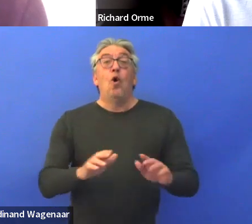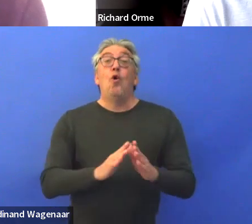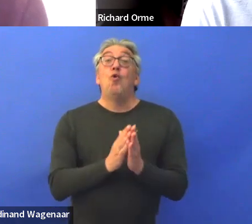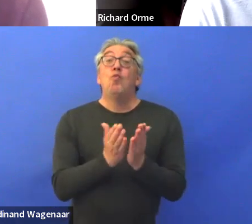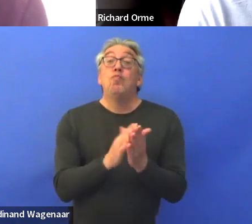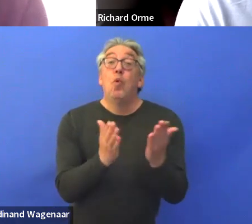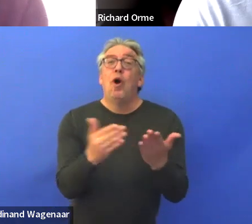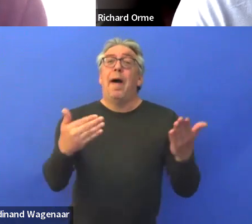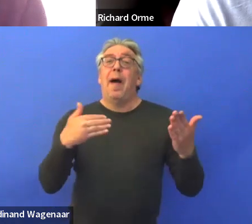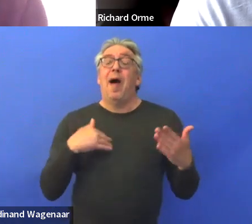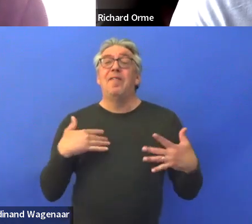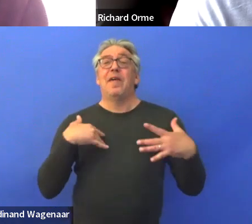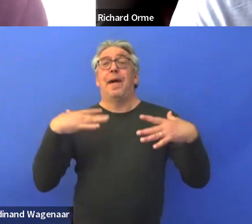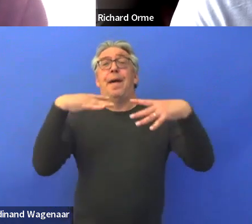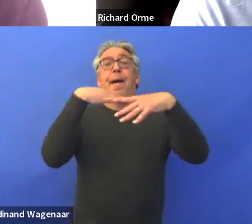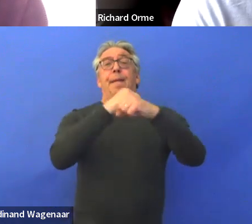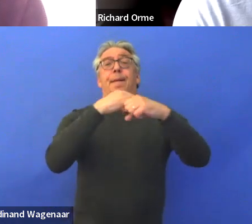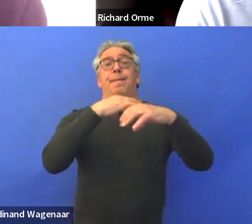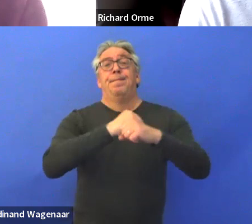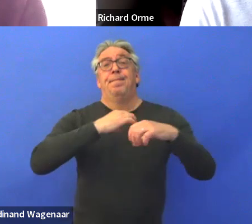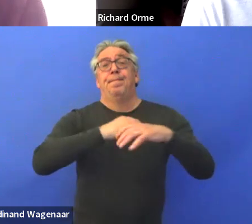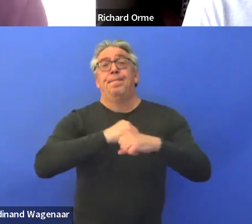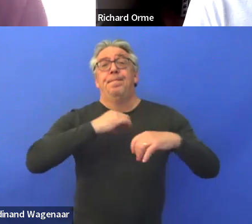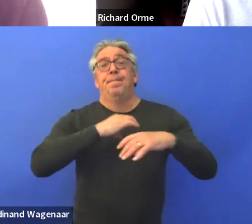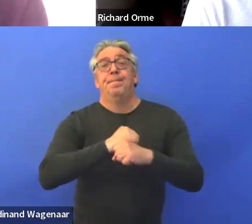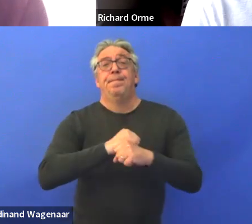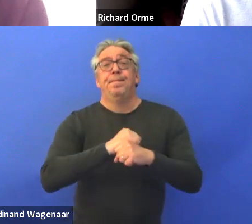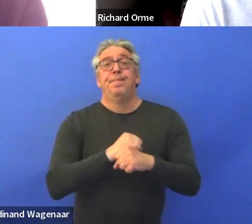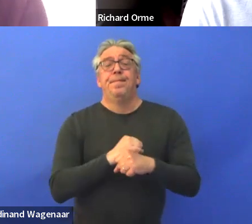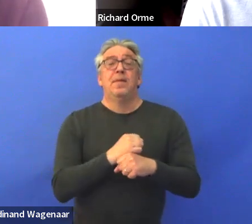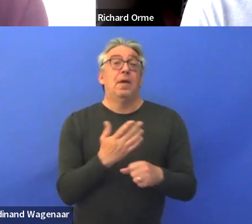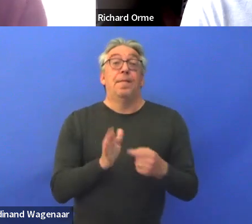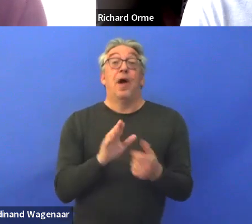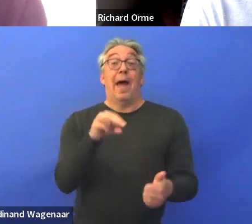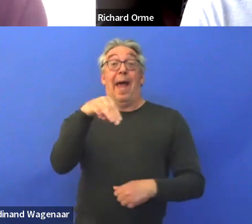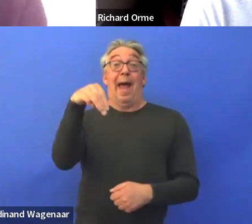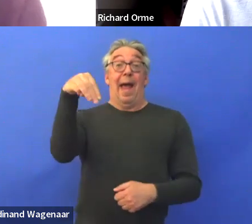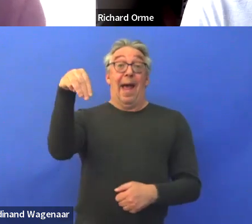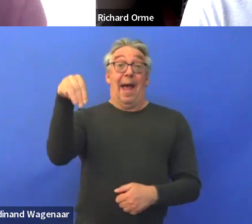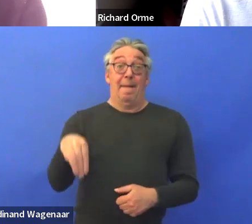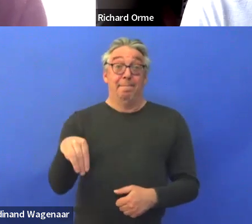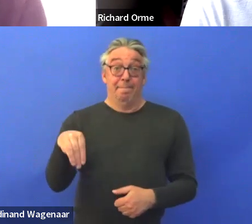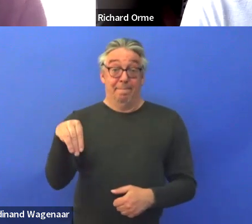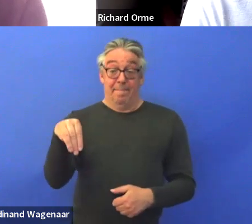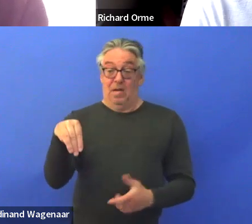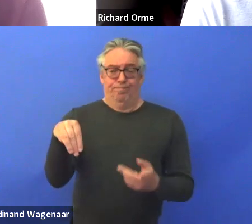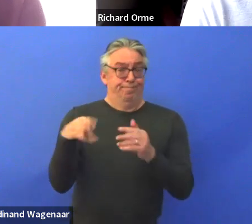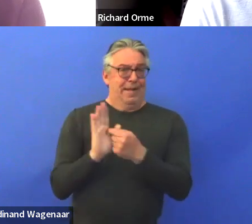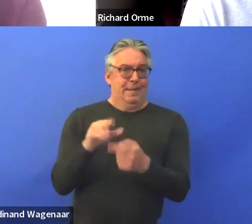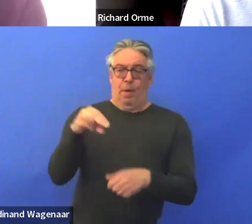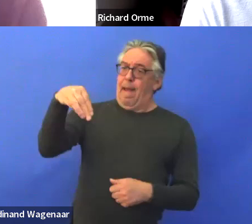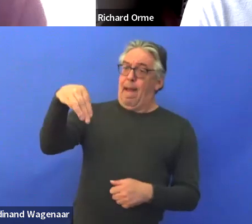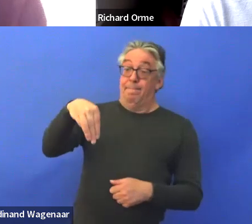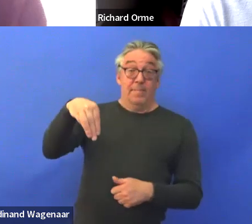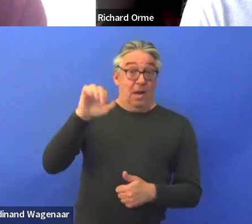may mean different things depending on how we read them, such as M, for example, which may mean